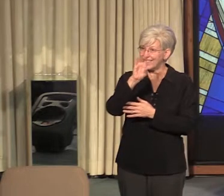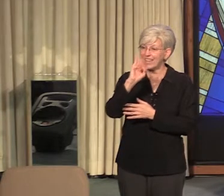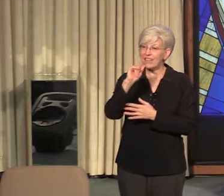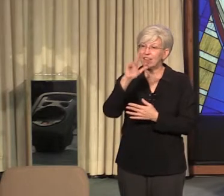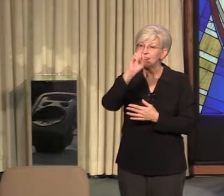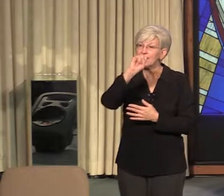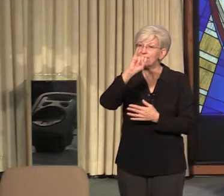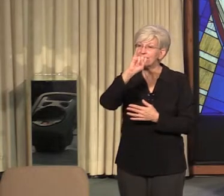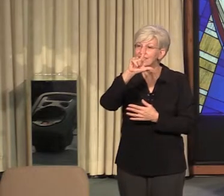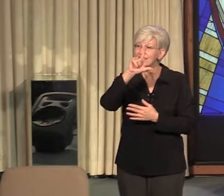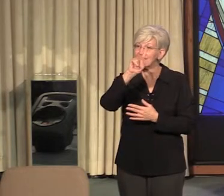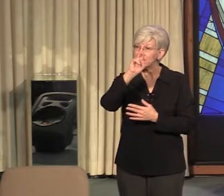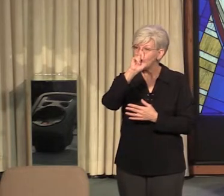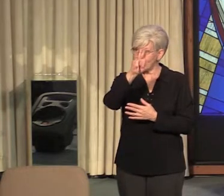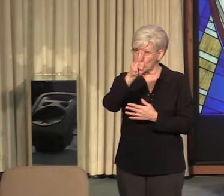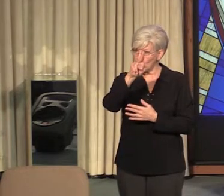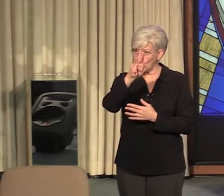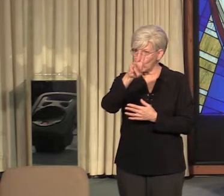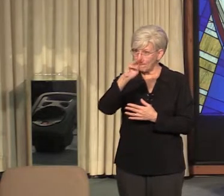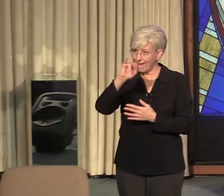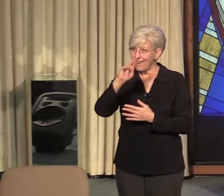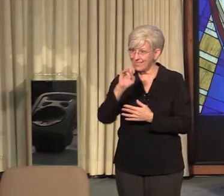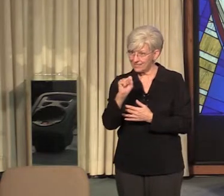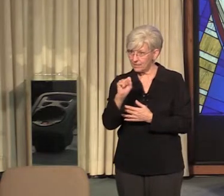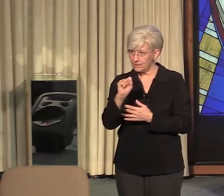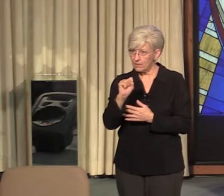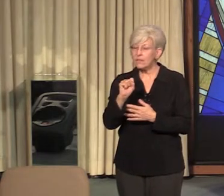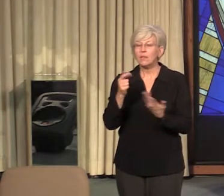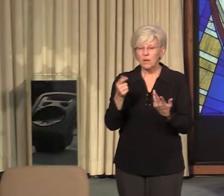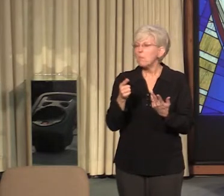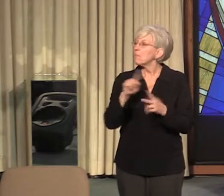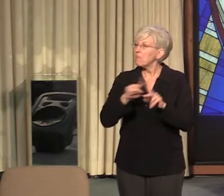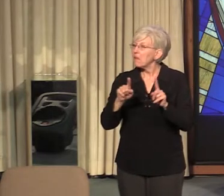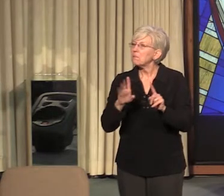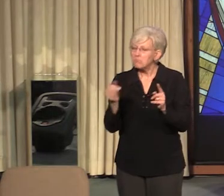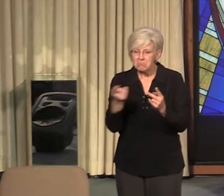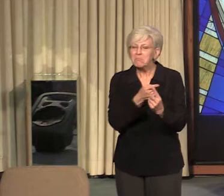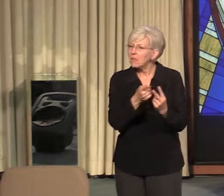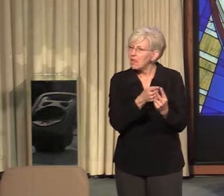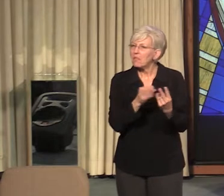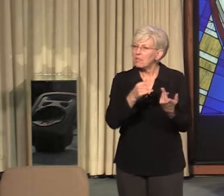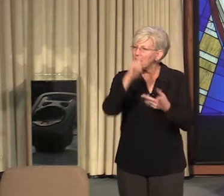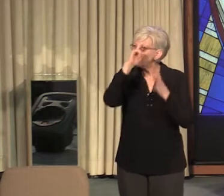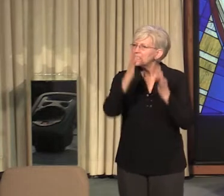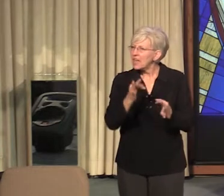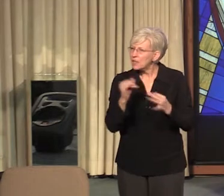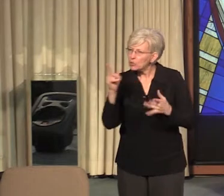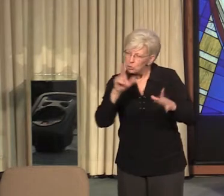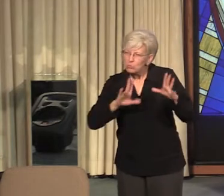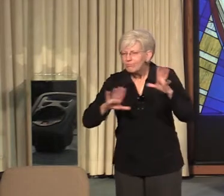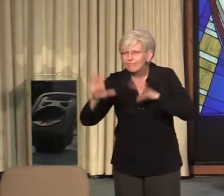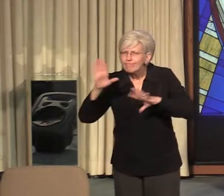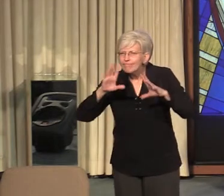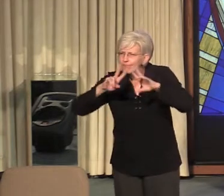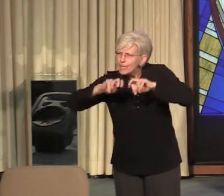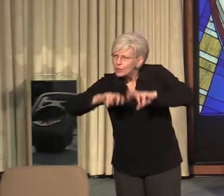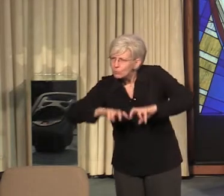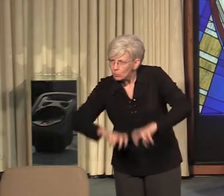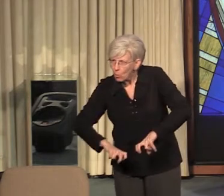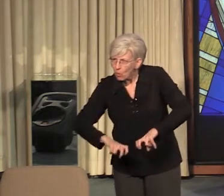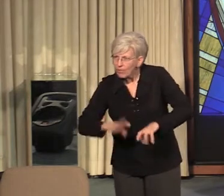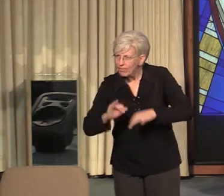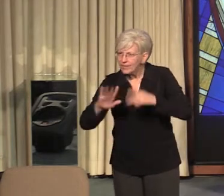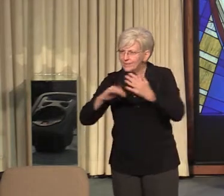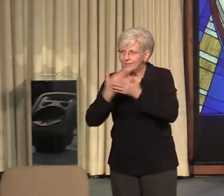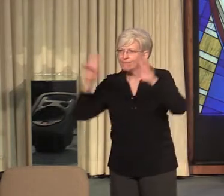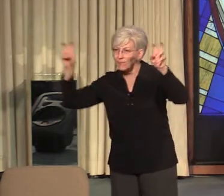They decided to explore this new thought thing and to immerse themselves in it.